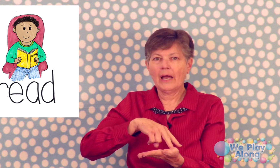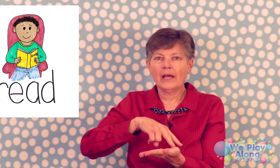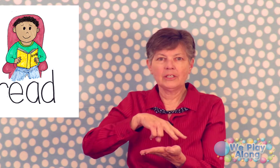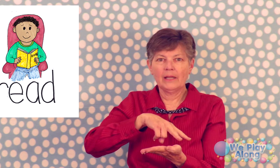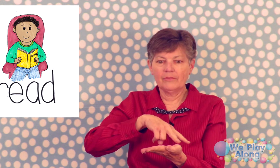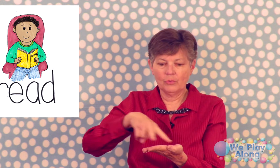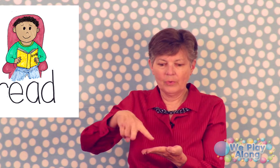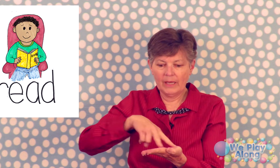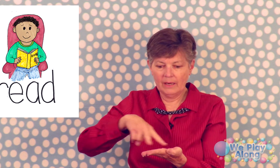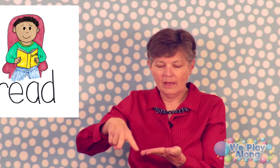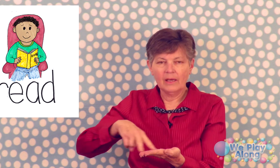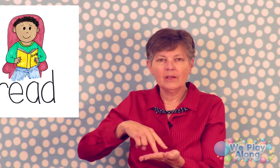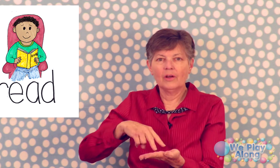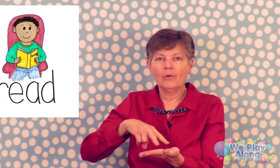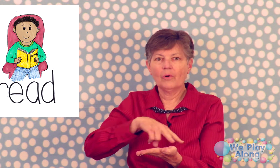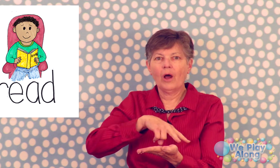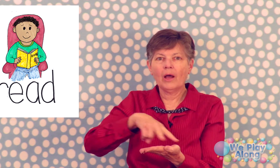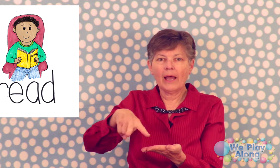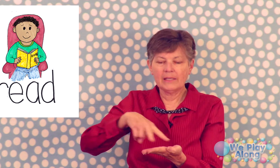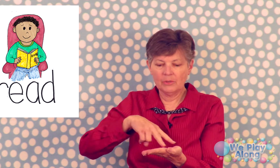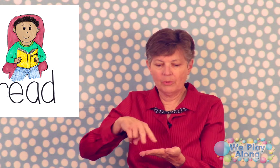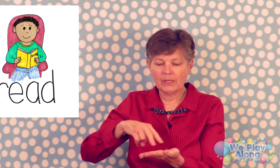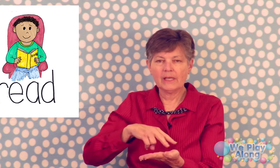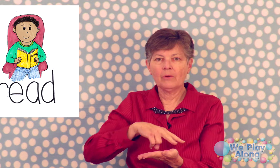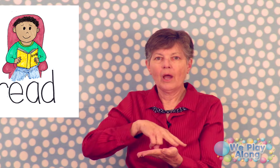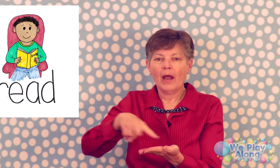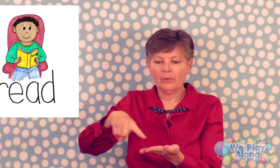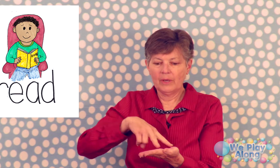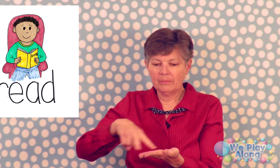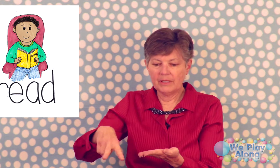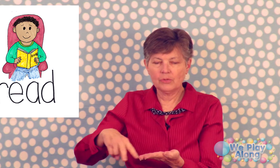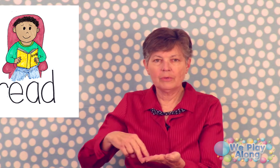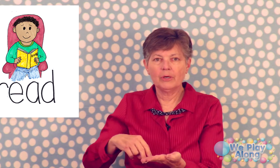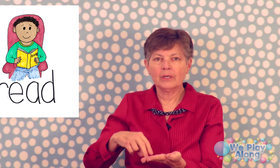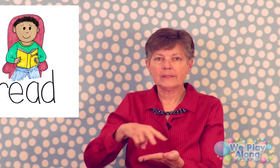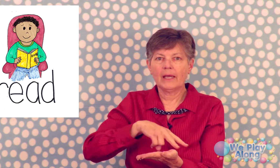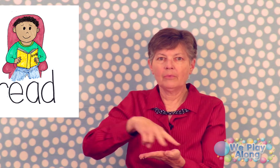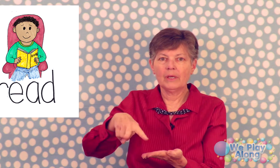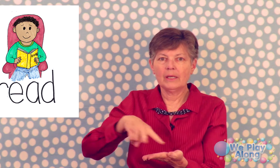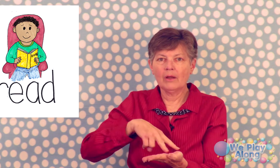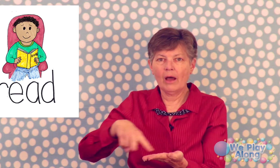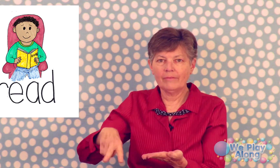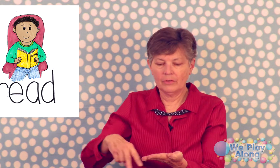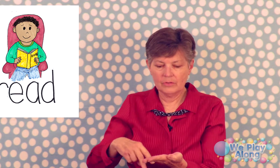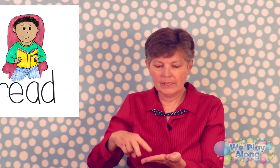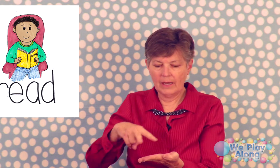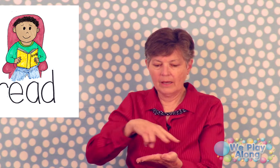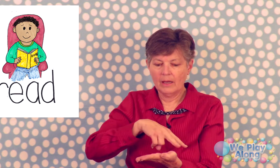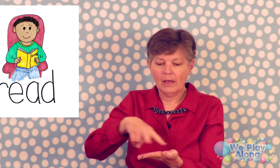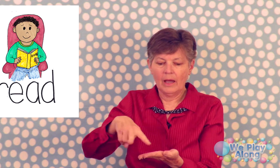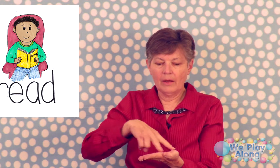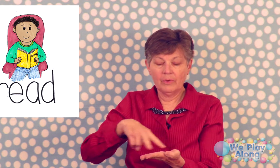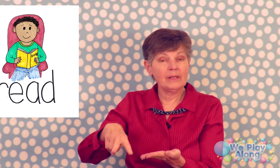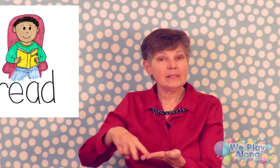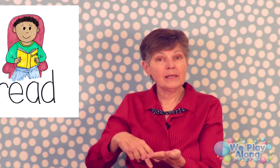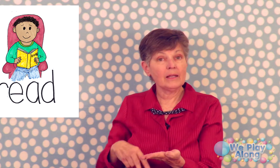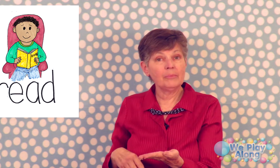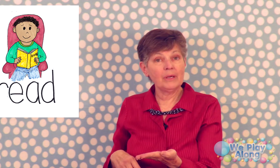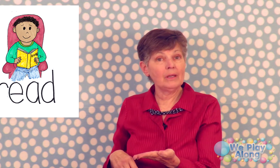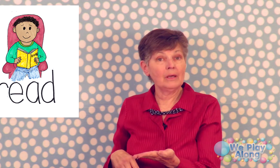Gosh, I love to read, you know, all kinds of books. I read mystery books. I read novels. I read the encyclopedia. I